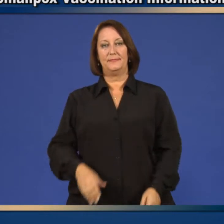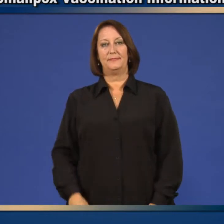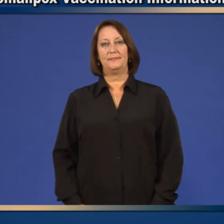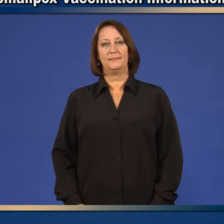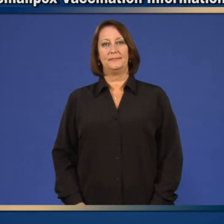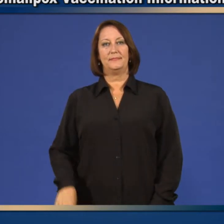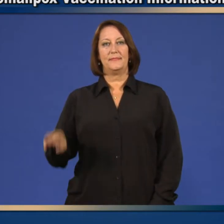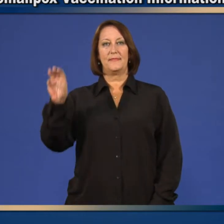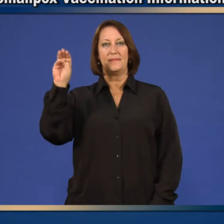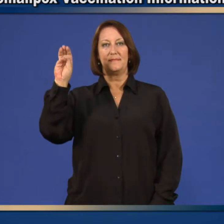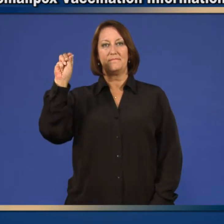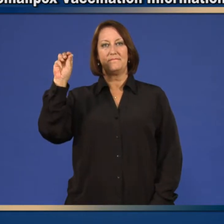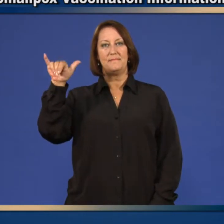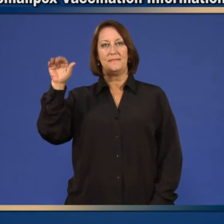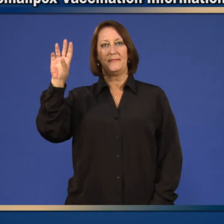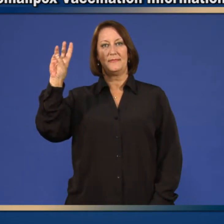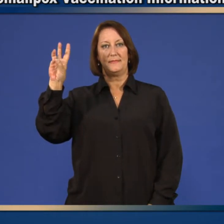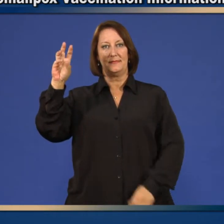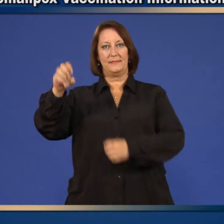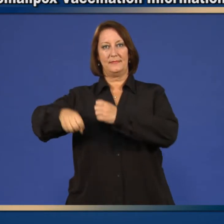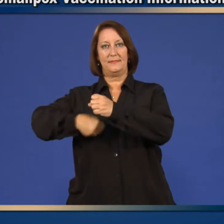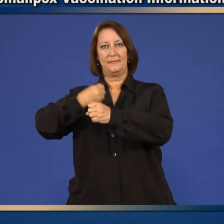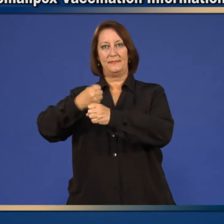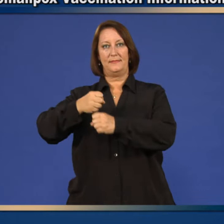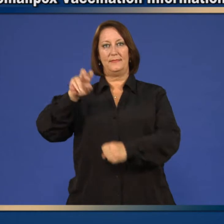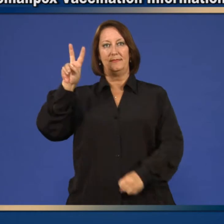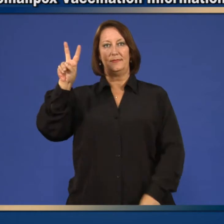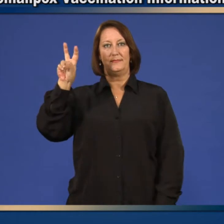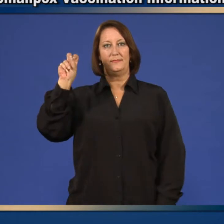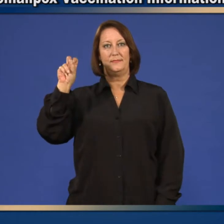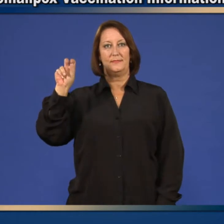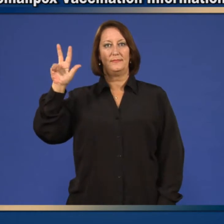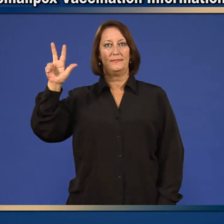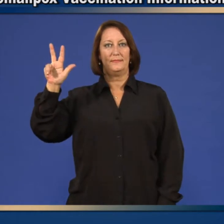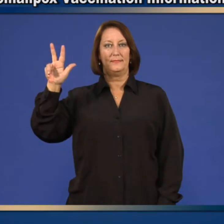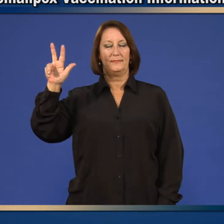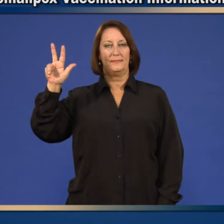May 6, 2003.